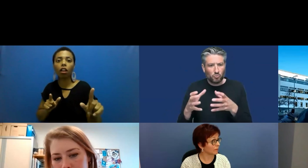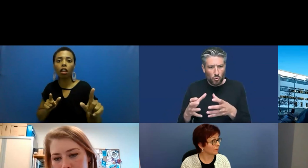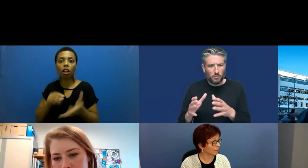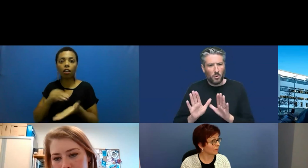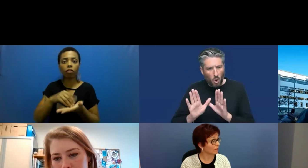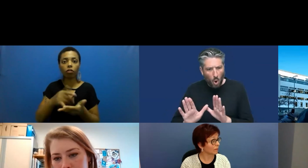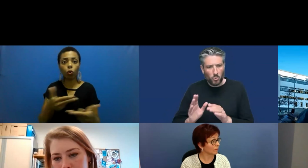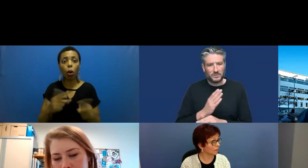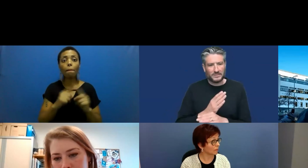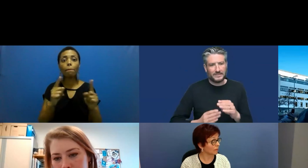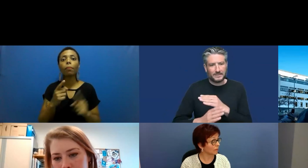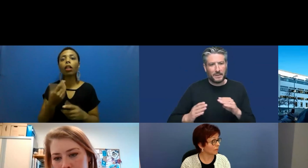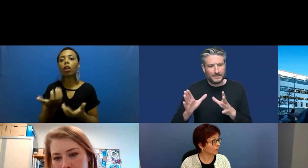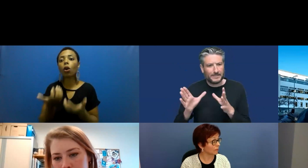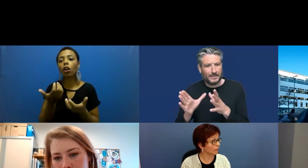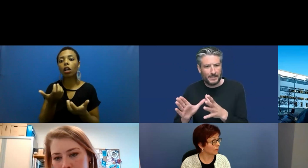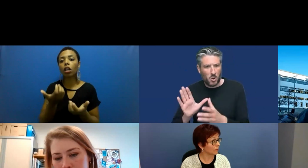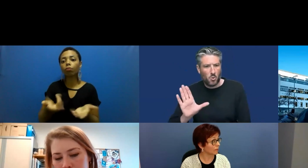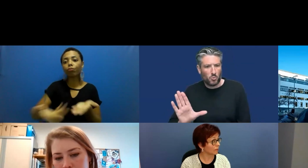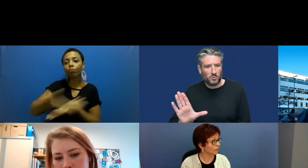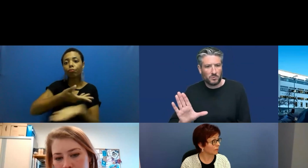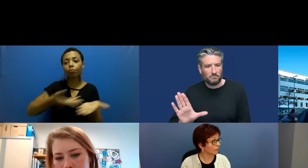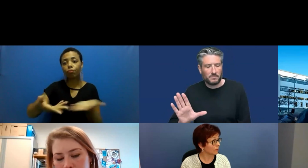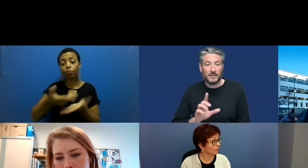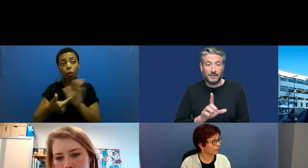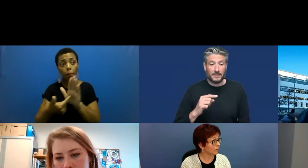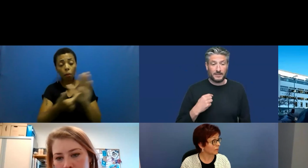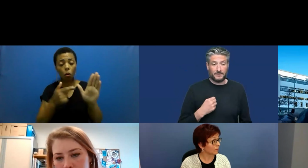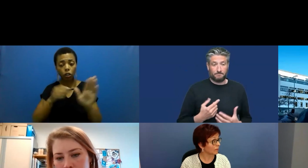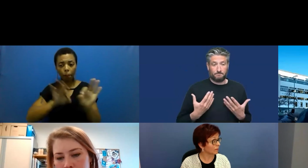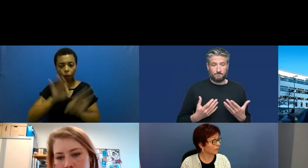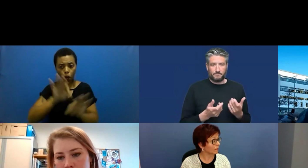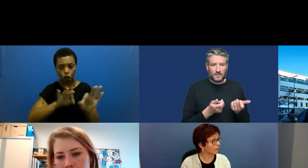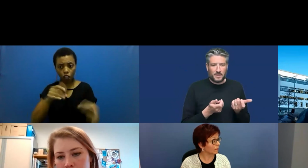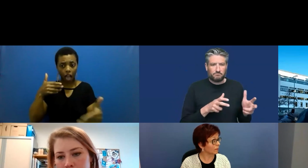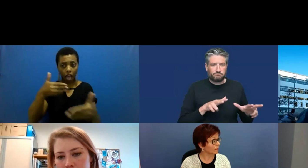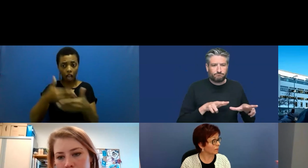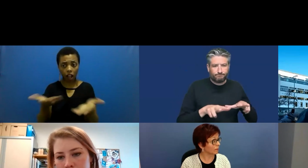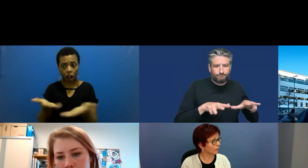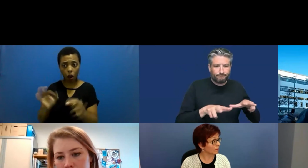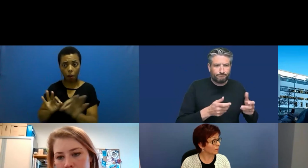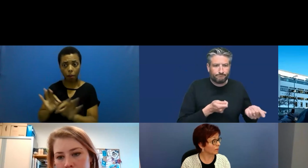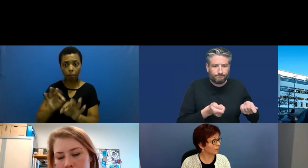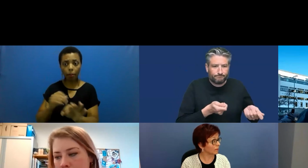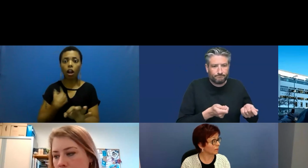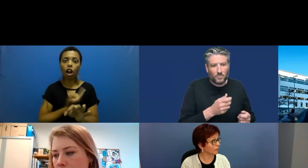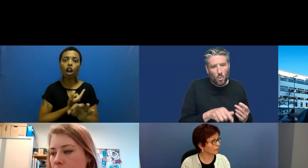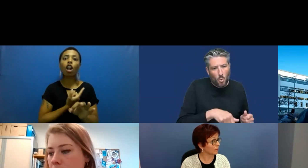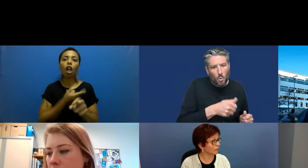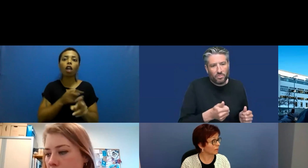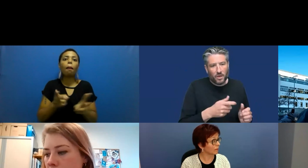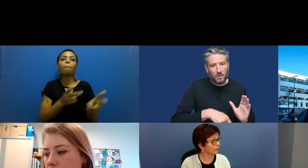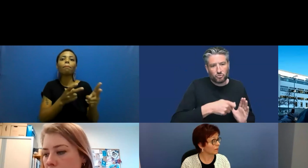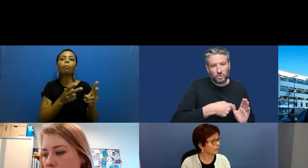we are running a project at the moment to get at the World Health Organization the